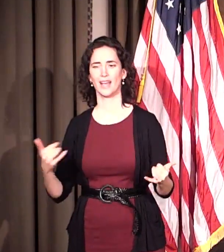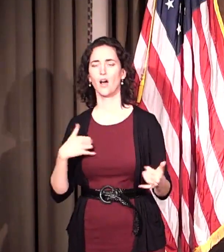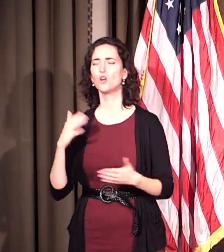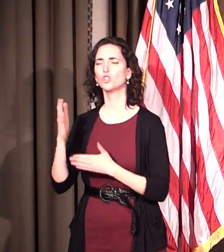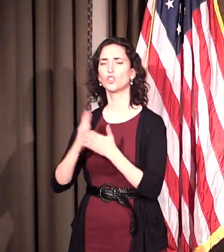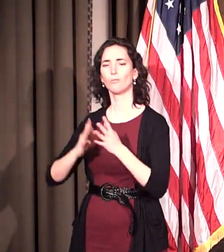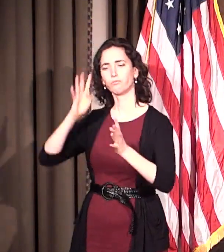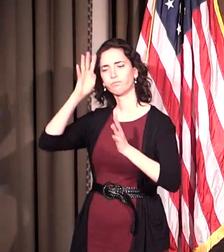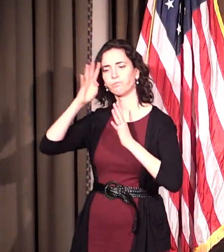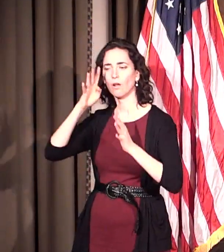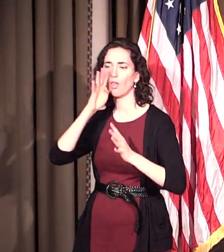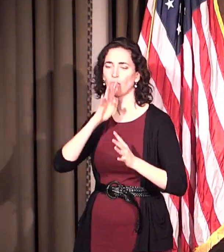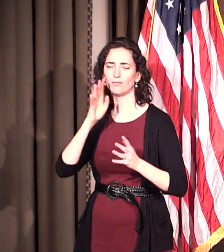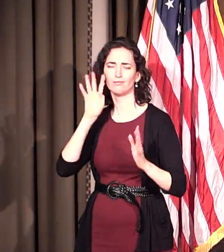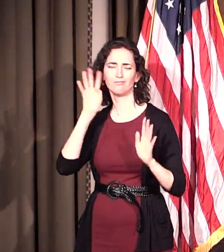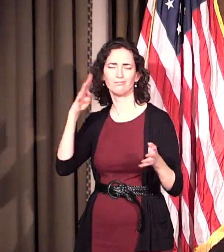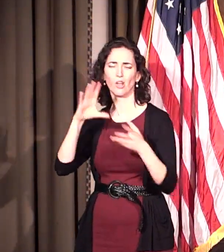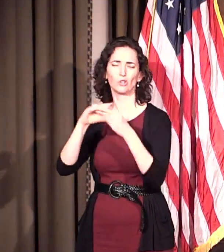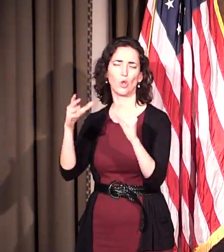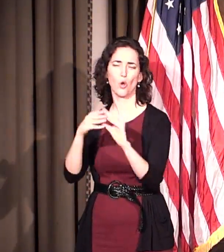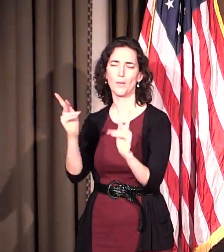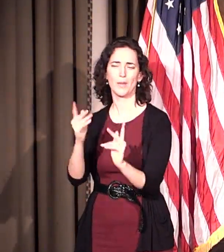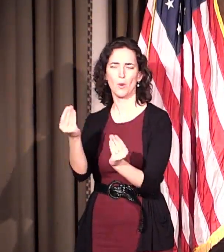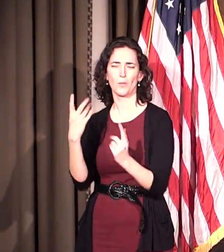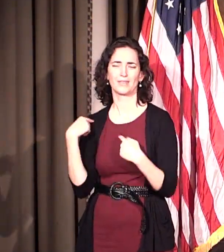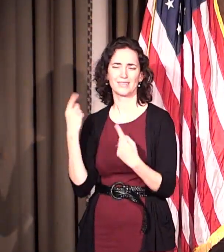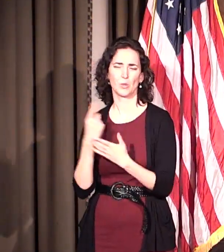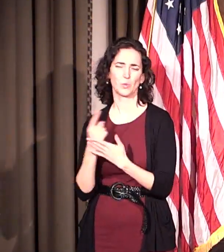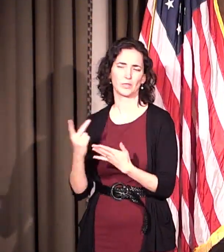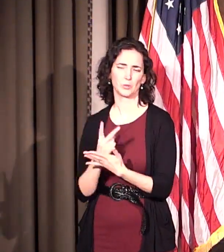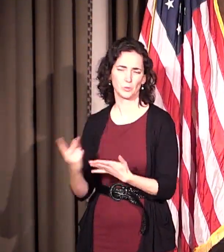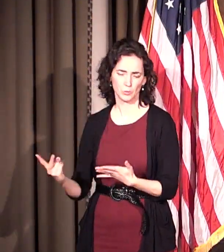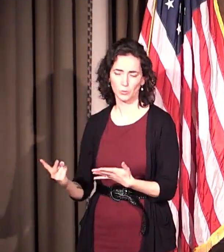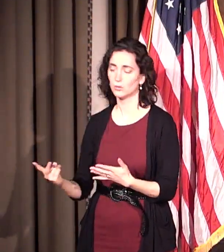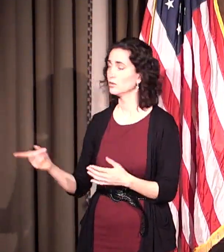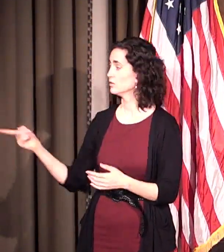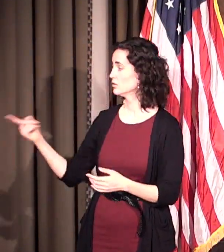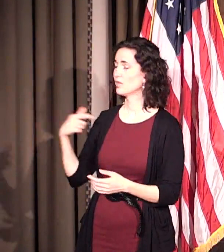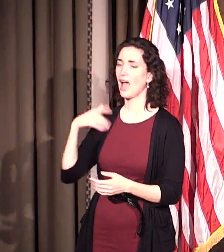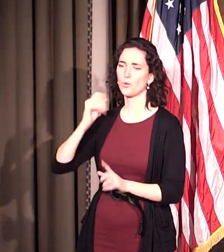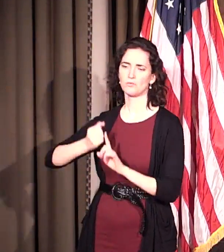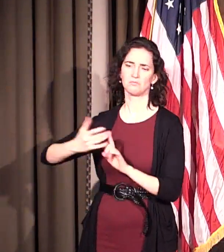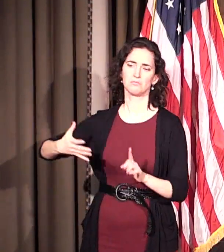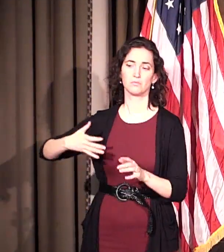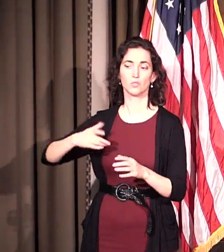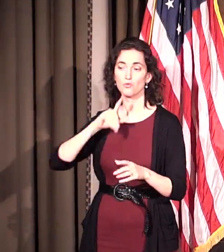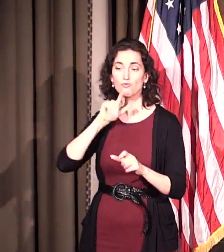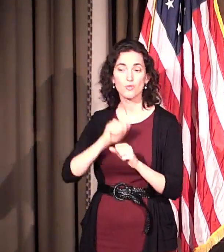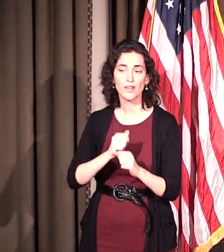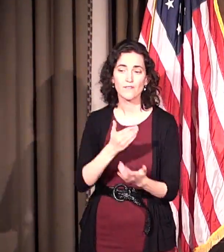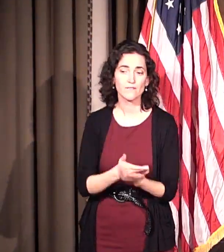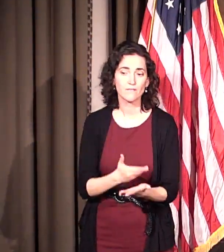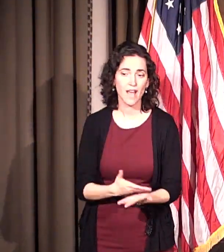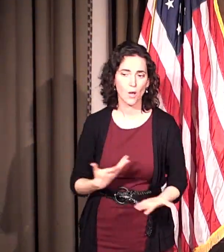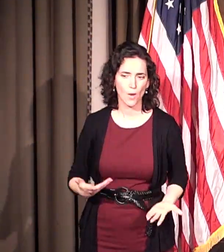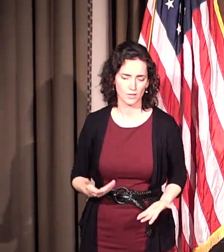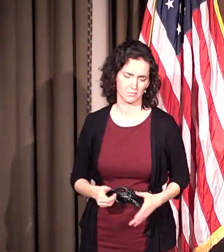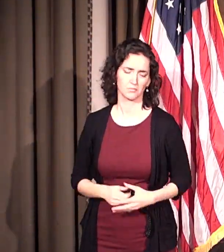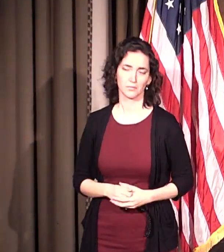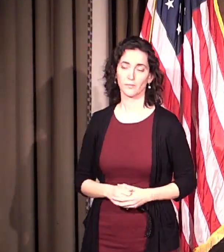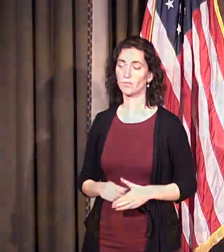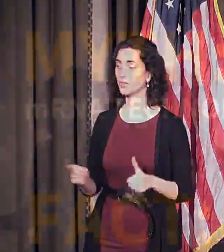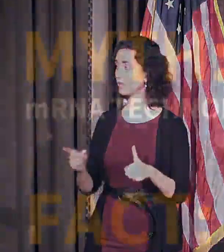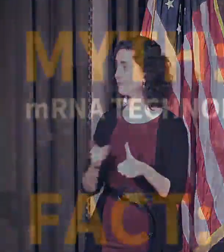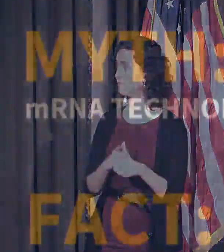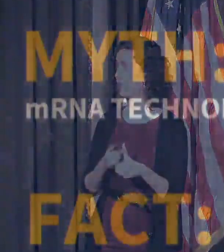few myths which I've heard expressed to me over the past week or two and talk about what the facts are in this. The first myth